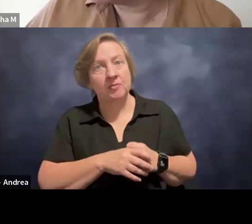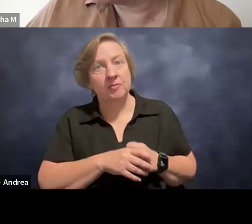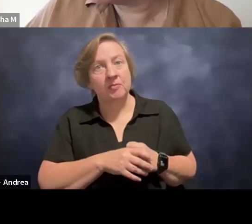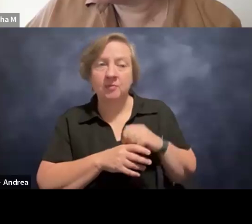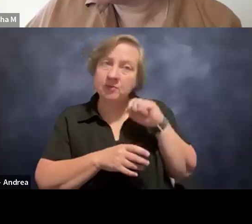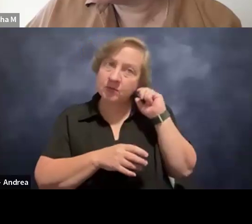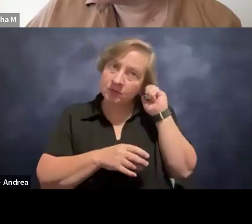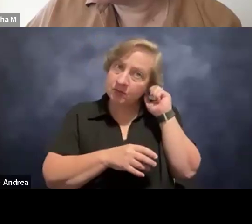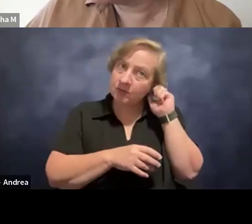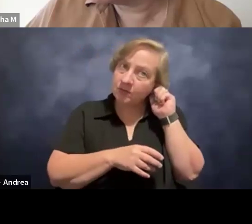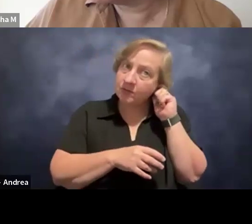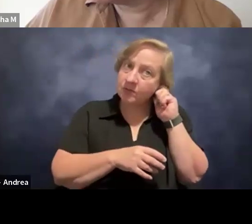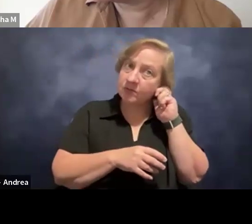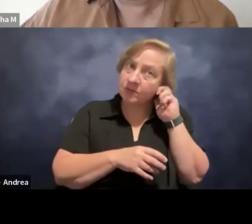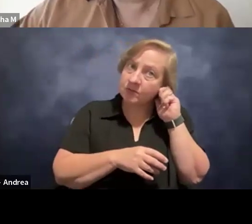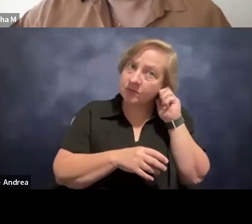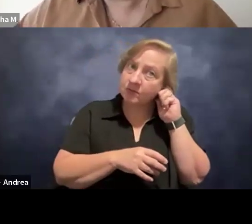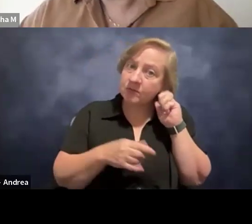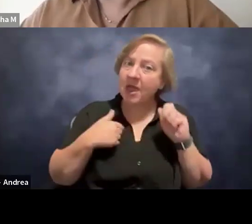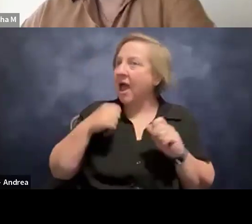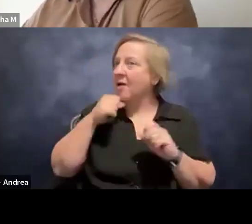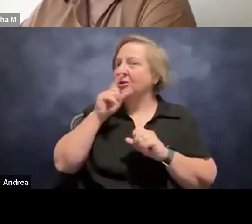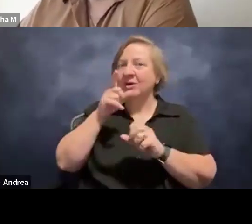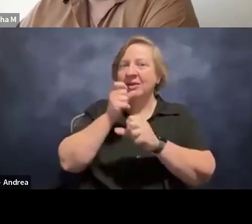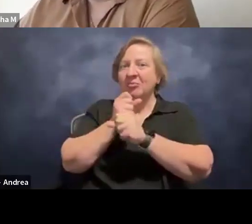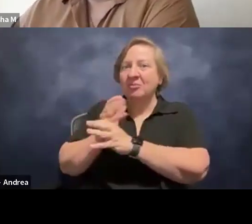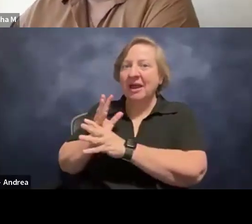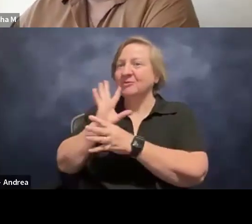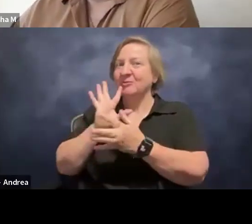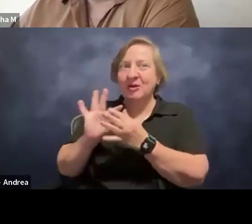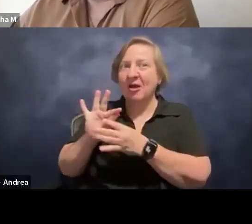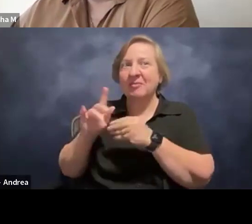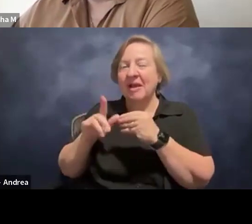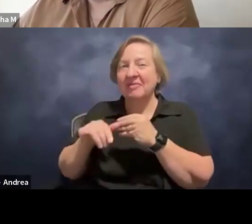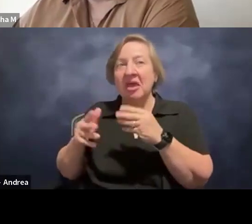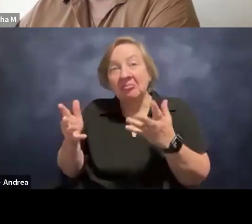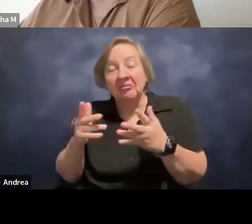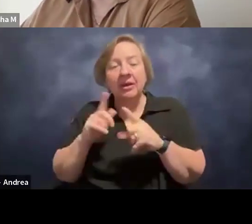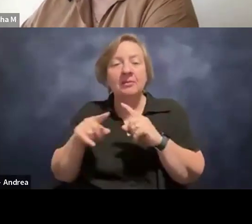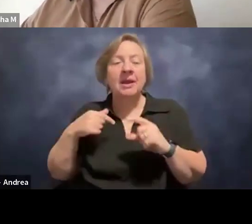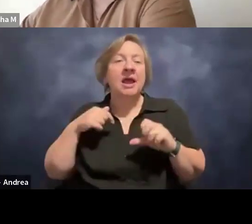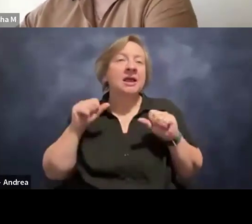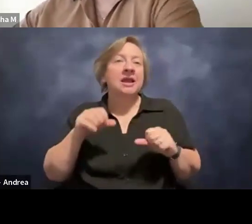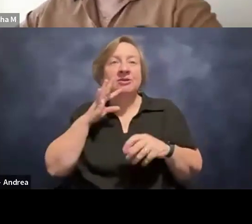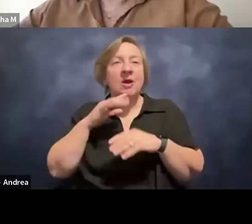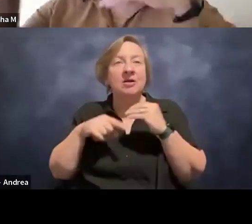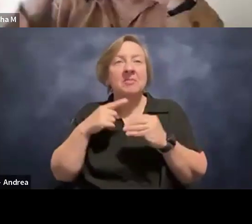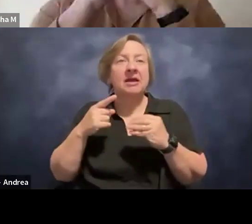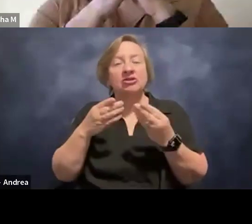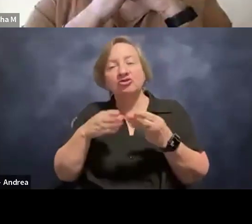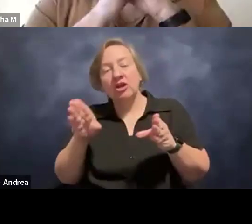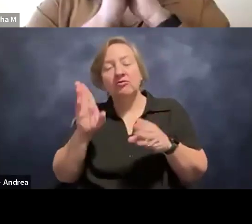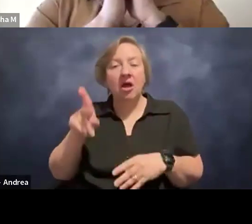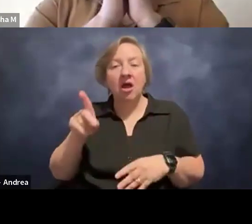No, I am totally, I wasn't totally prepared to talk about that. I mean, I can talk about the fact, I can just give a general update.